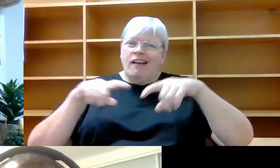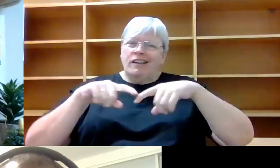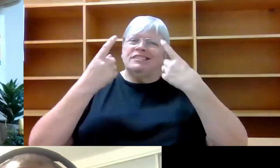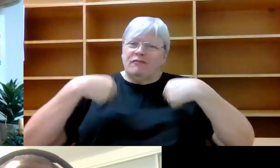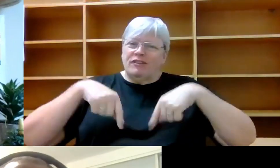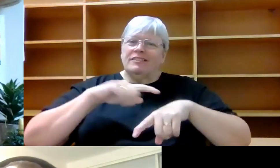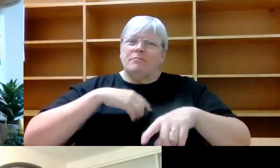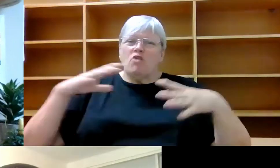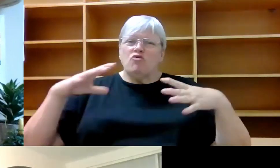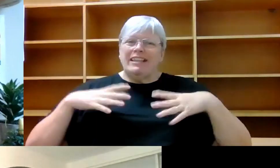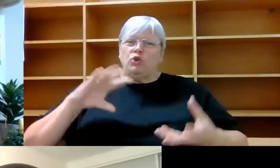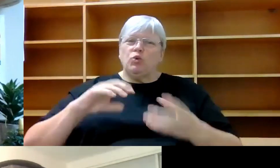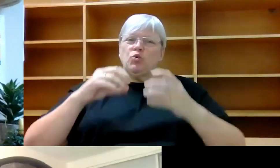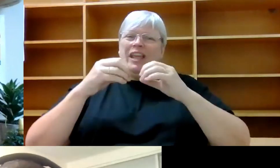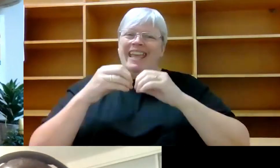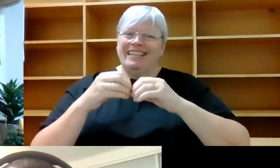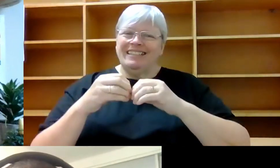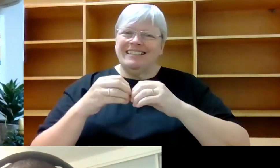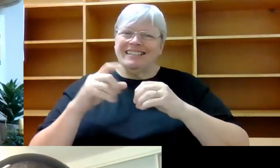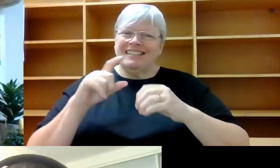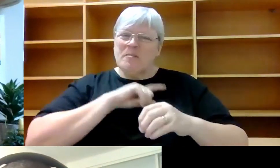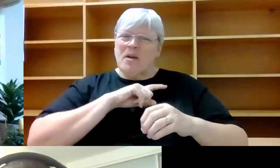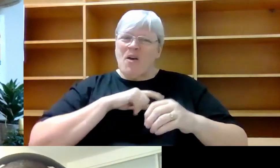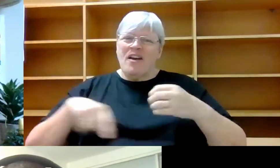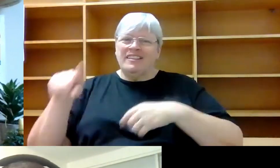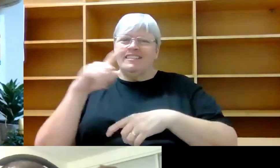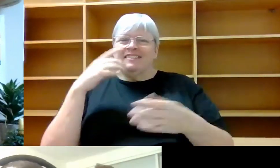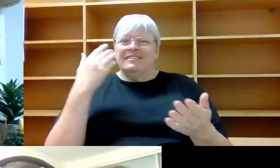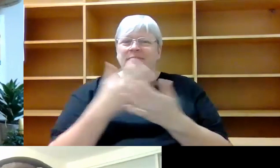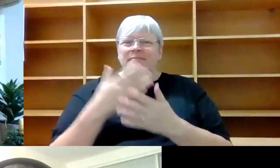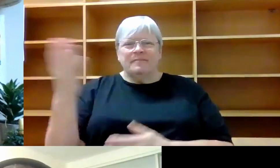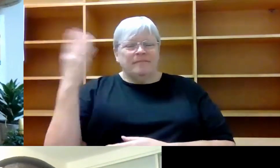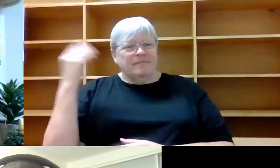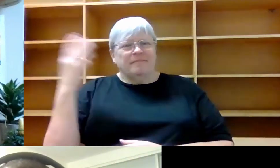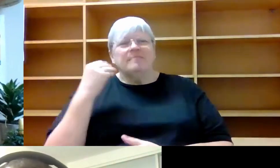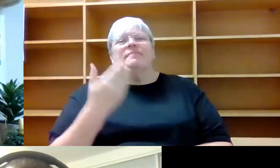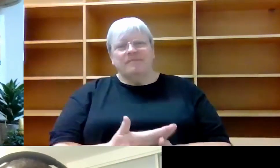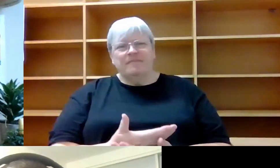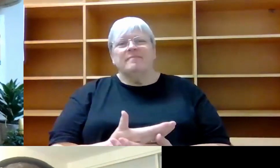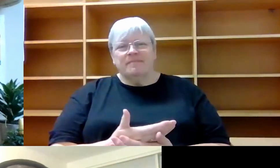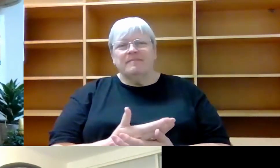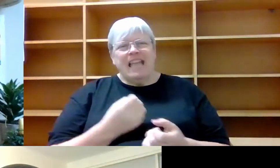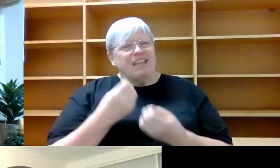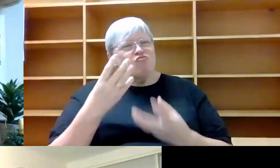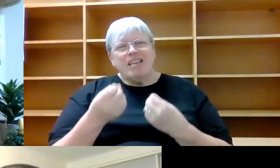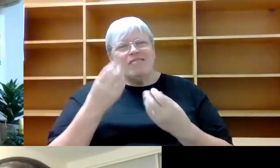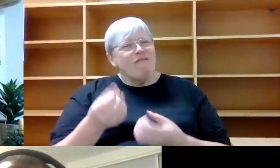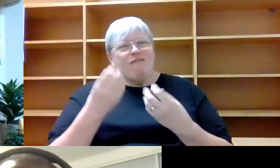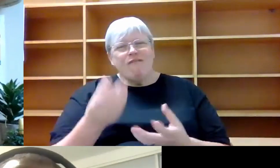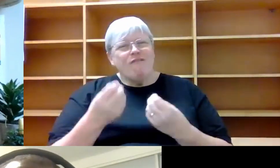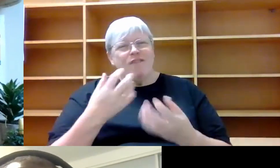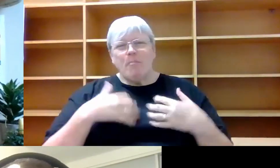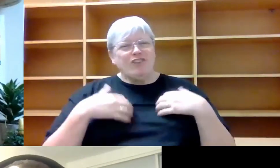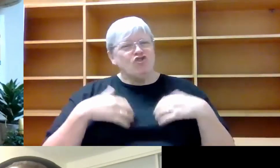create, because the landscape of his work, Sergio Leone, is so expansive, so expressive, so